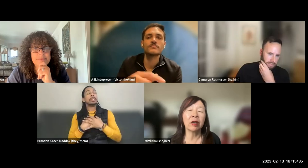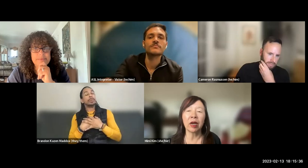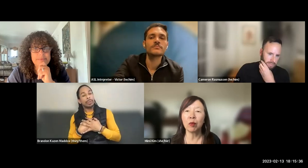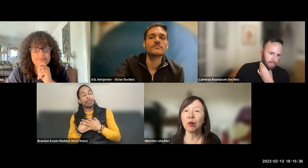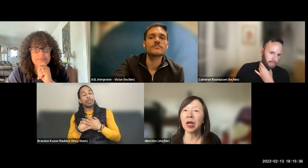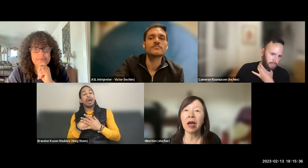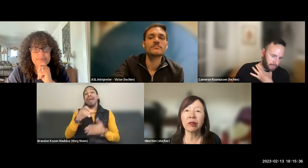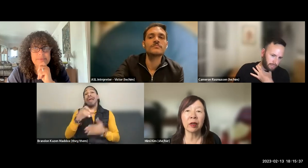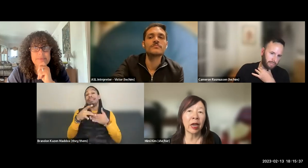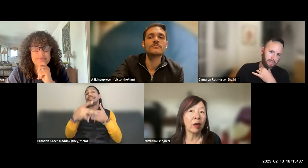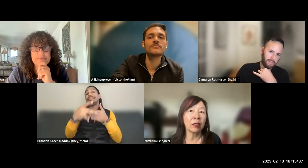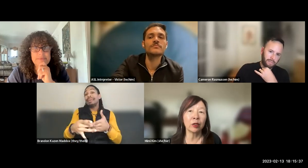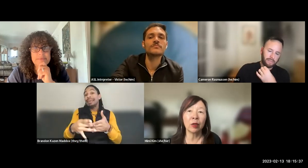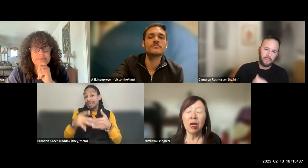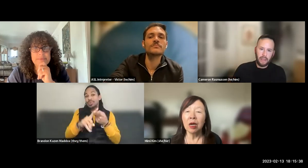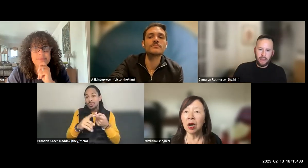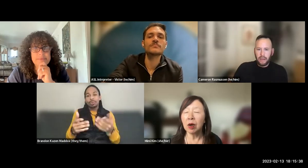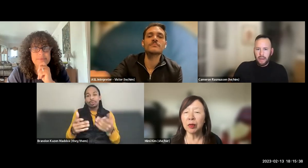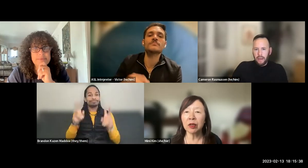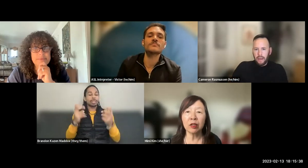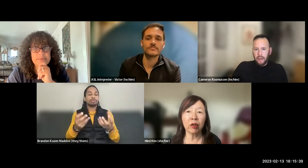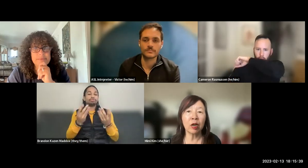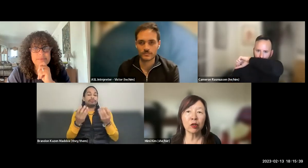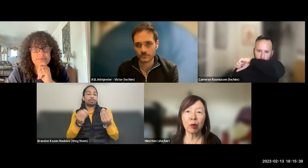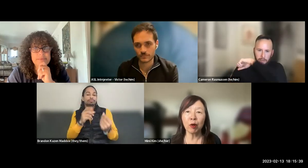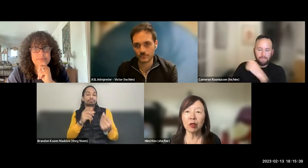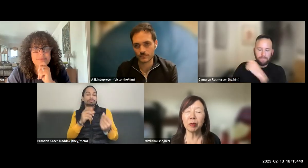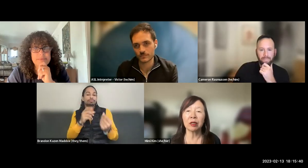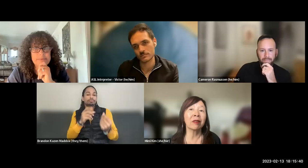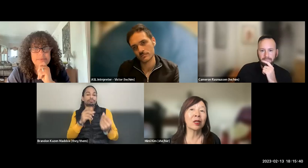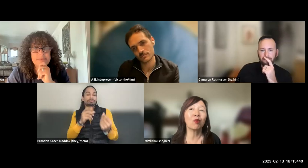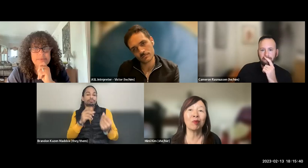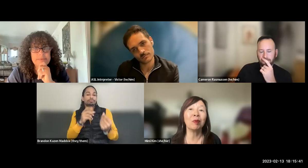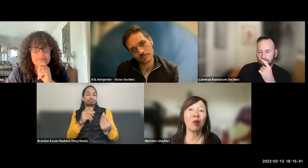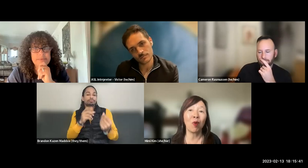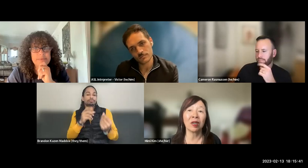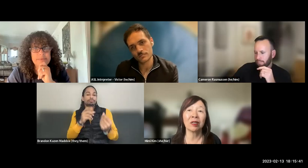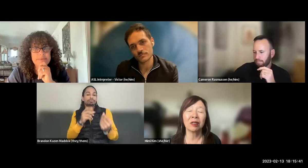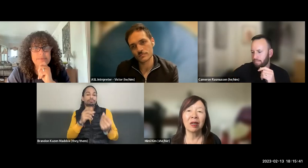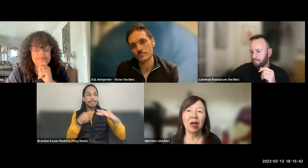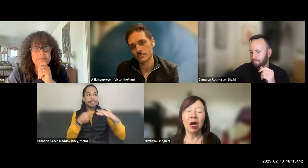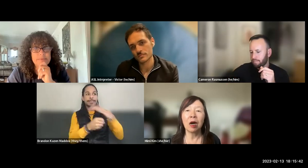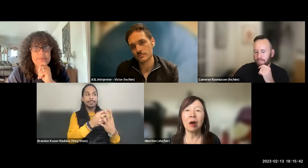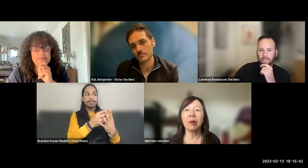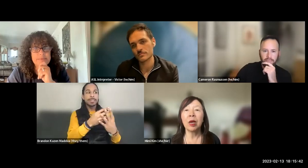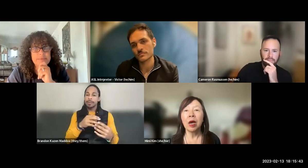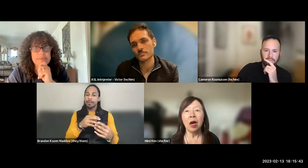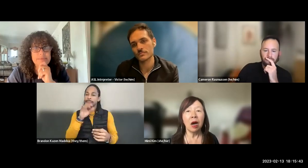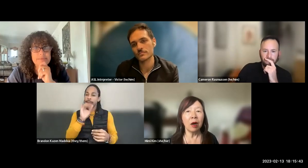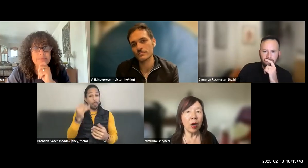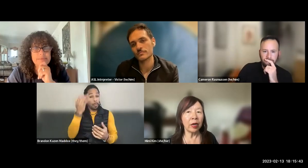the idea that we have to hang on to this kind of carceral approach because that's what people want.